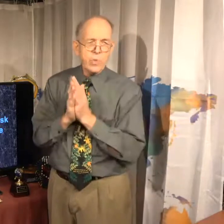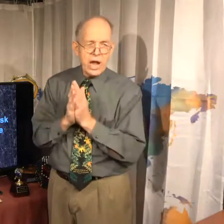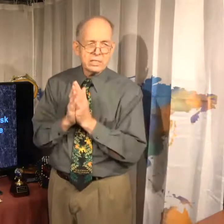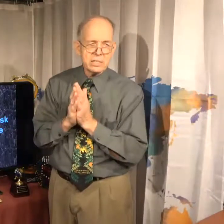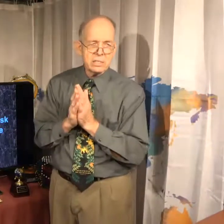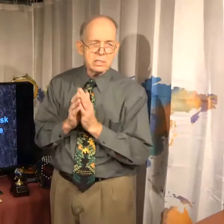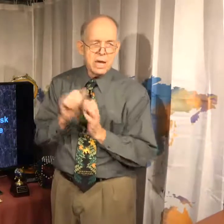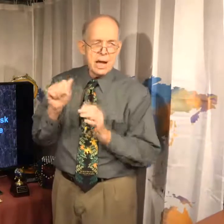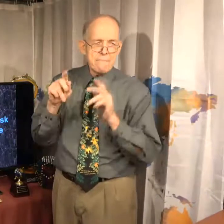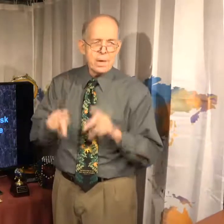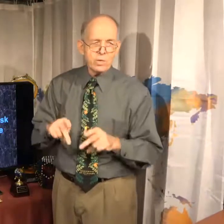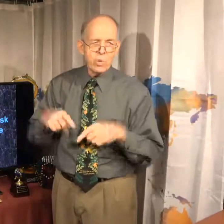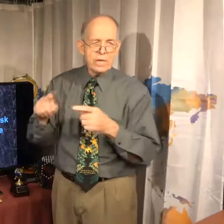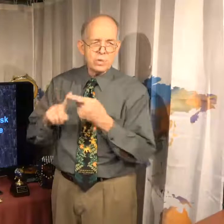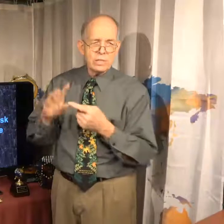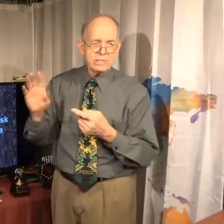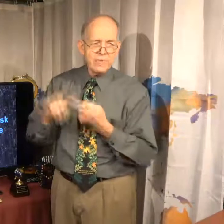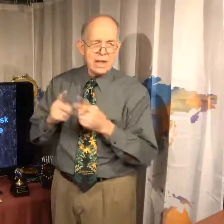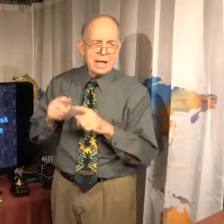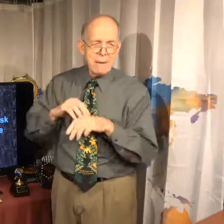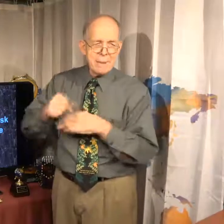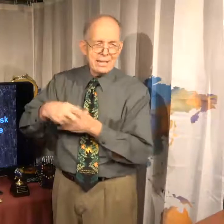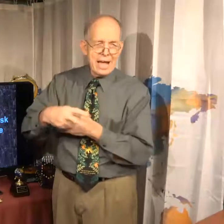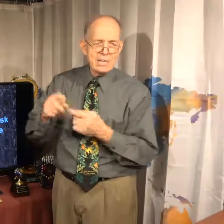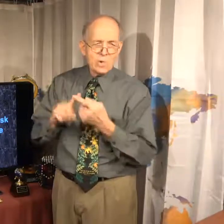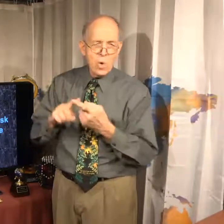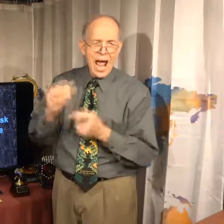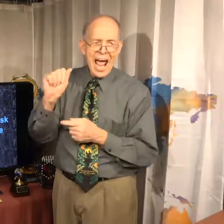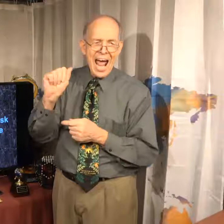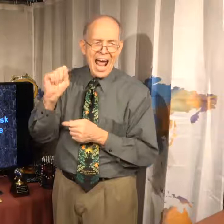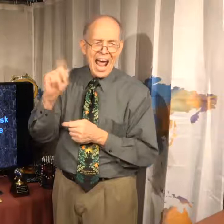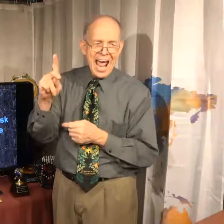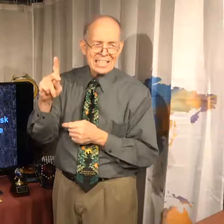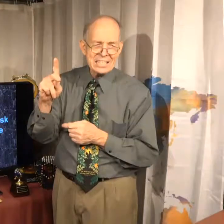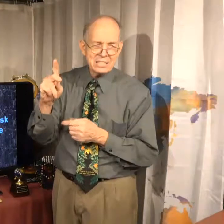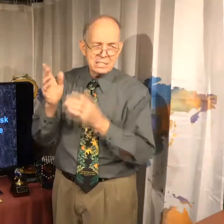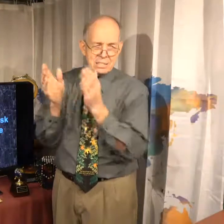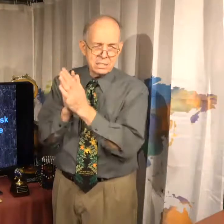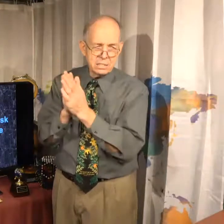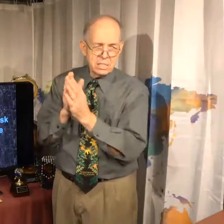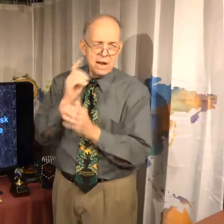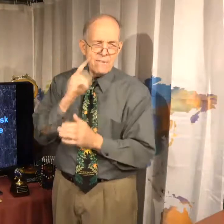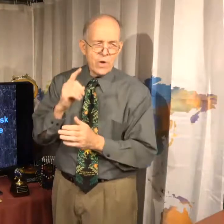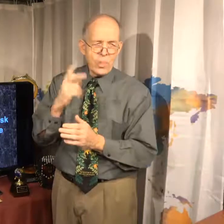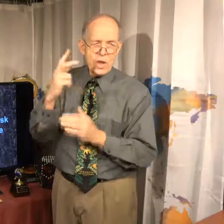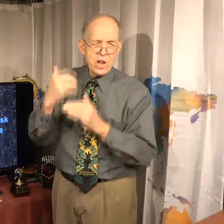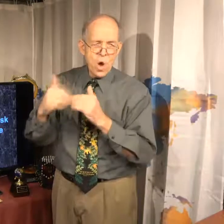Request, a person went to his friend at midnight to ask for three loaves.